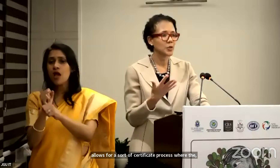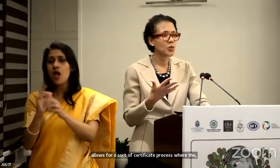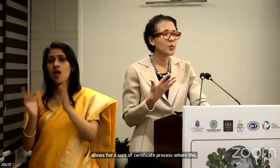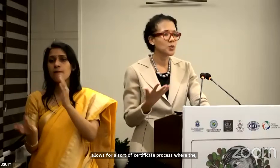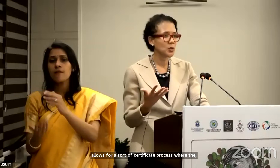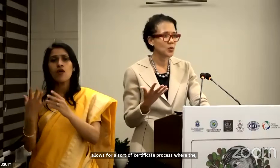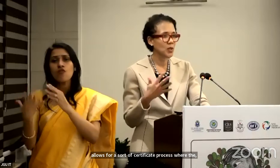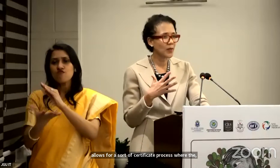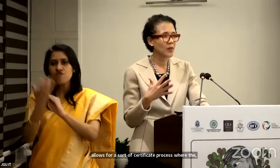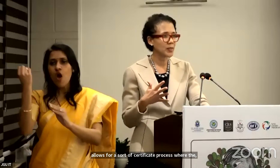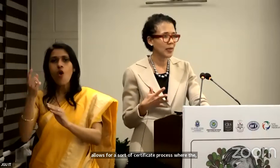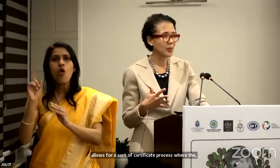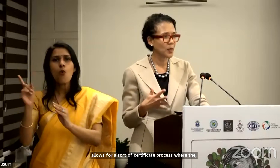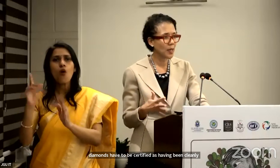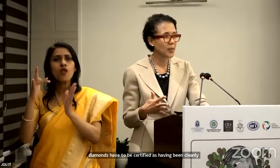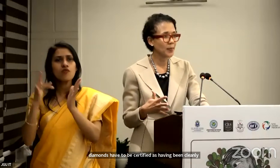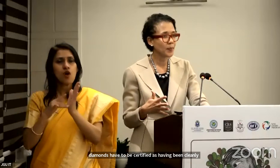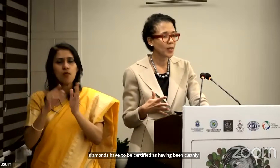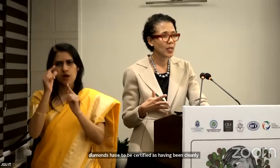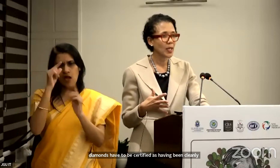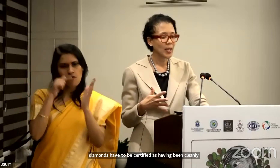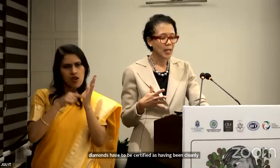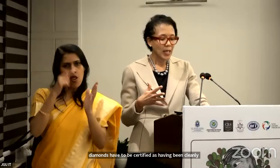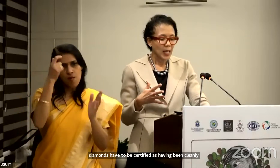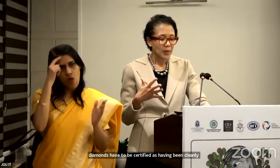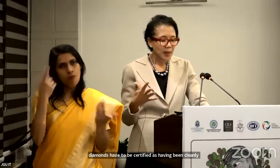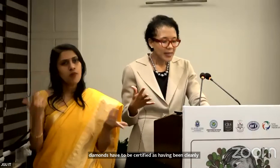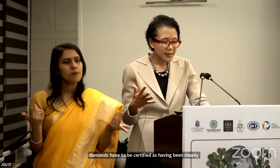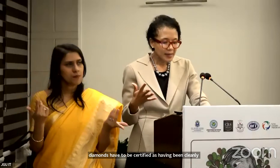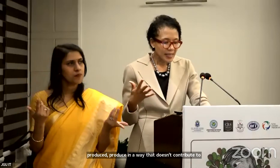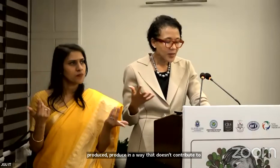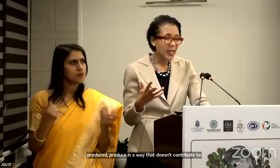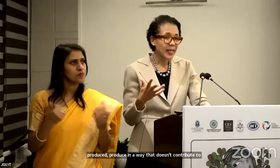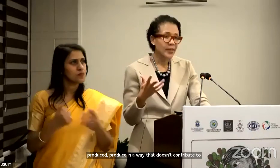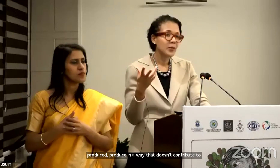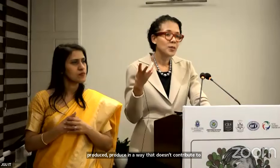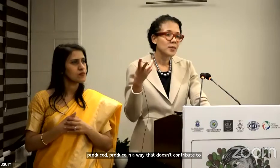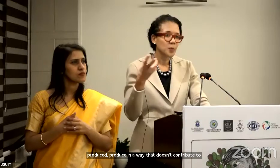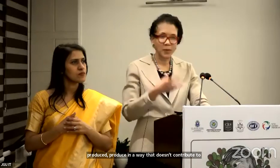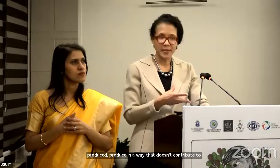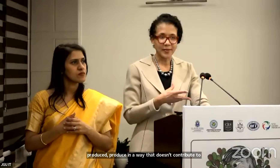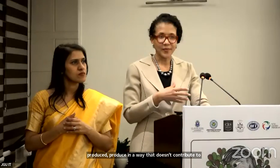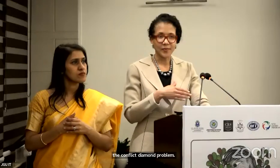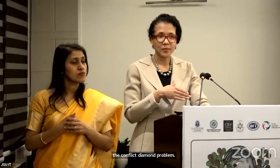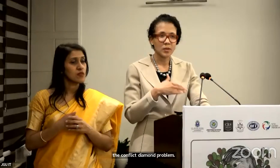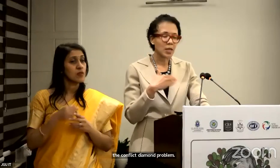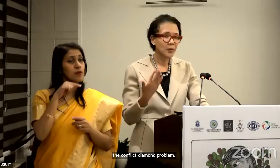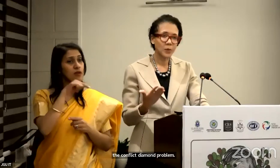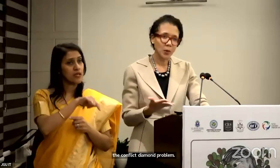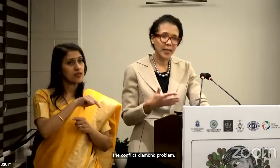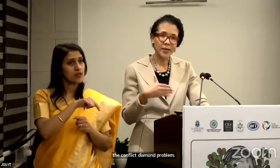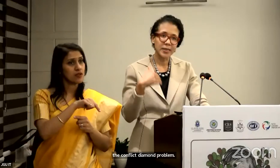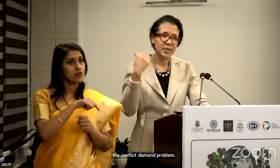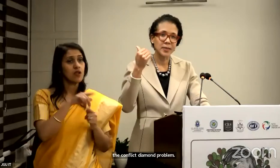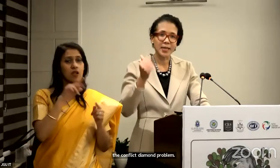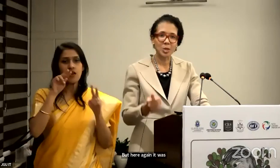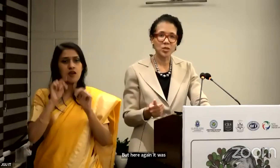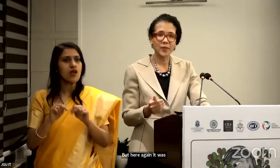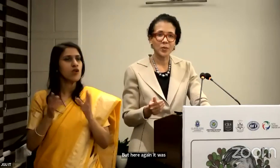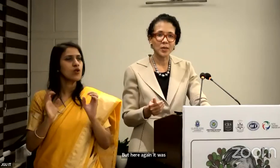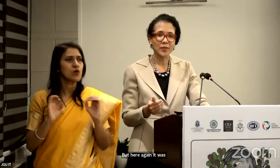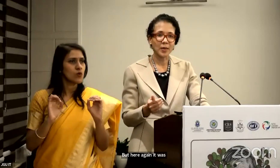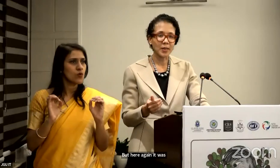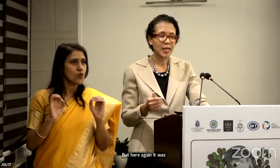doesn't contribute to the conflict diamond problem. But here again, it was permissive, not required, didn't